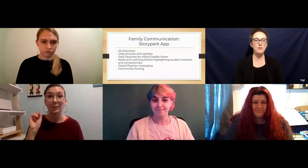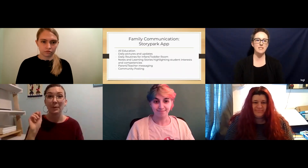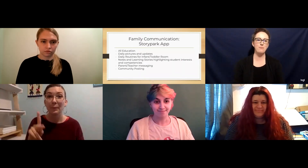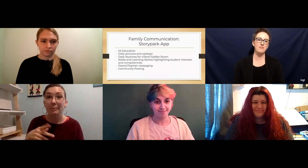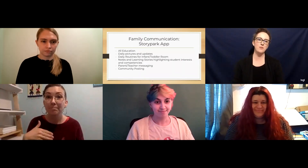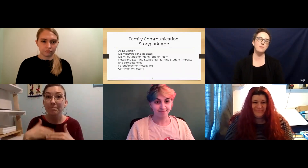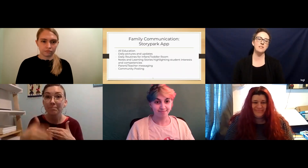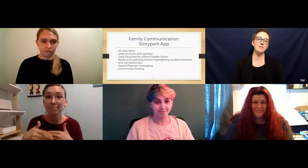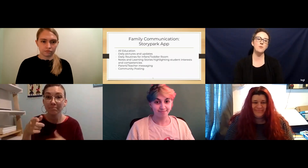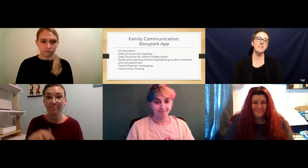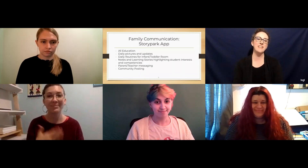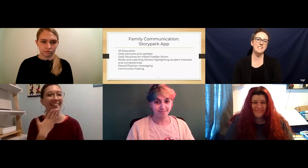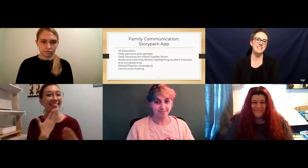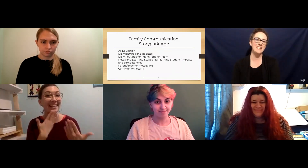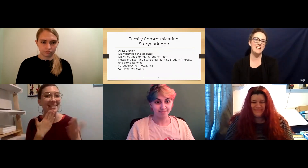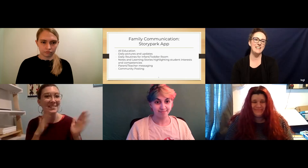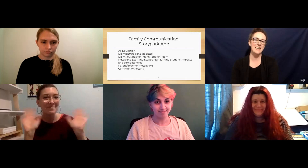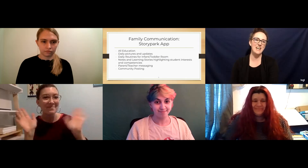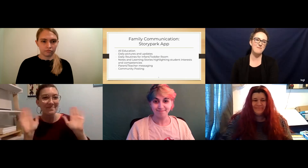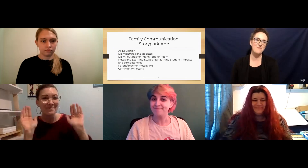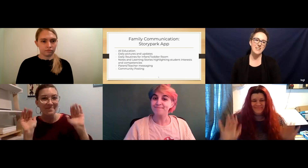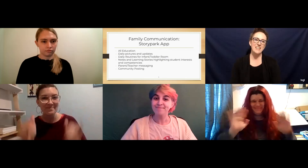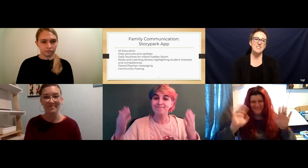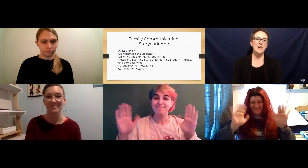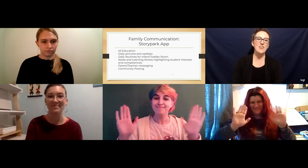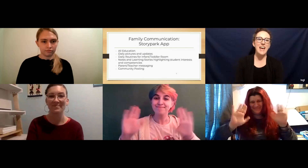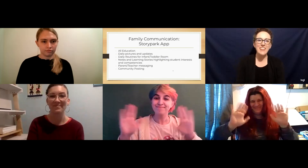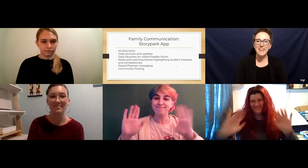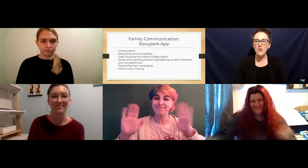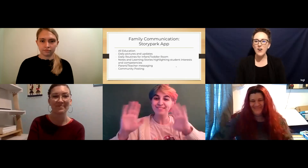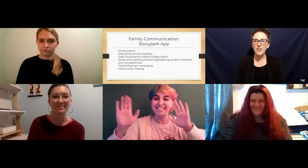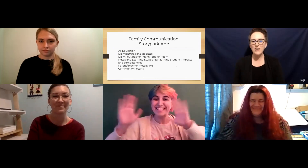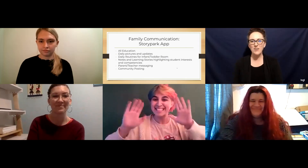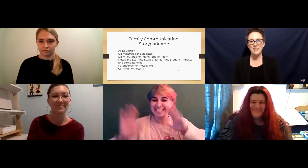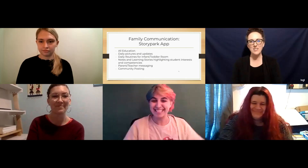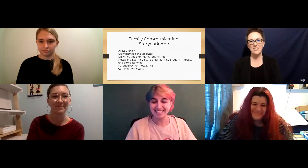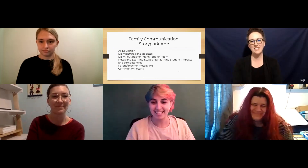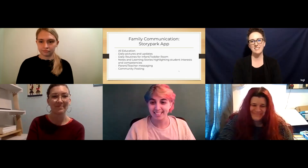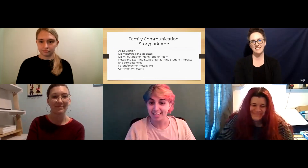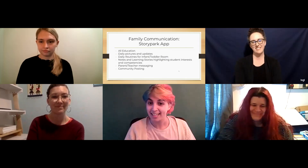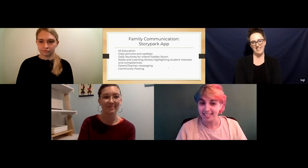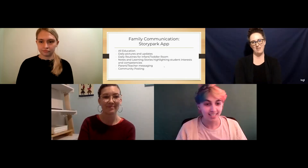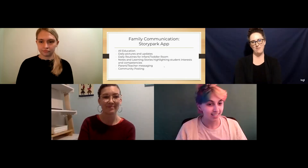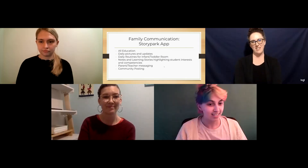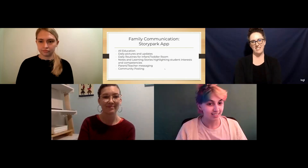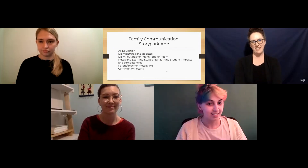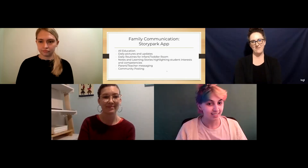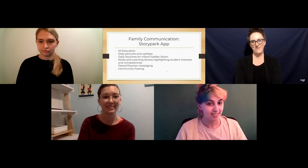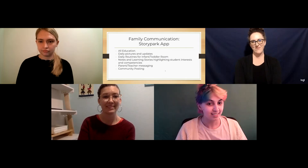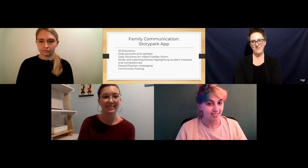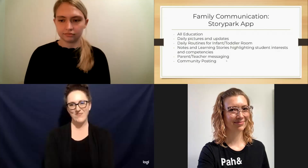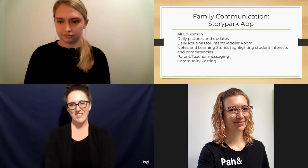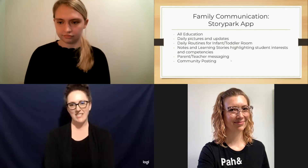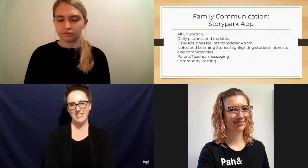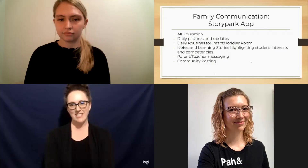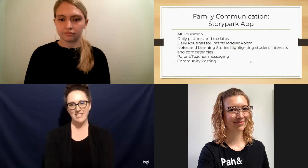be receptive and responsive to what the kids need at any time. So yeah, thank you all. Thank you all. It's great to be here tonight.